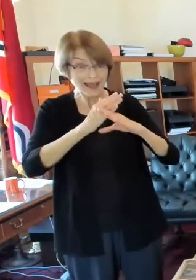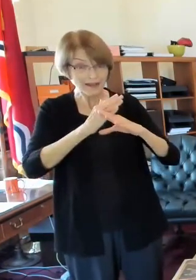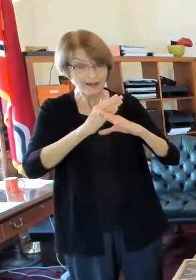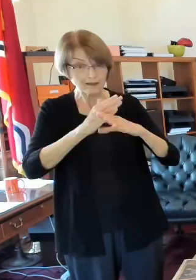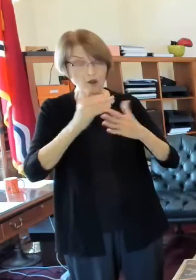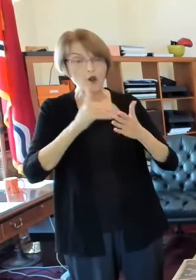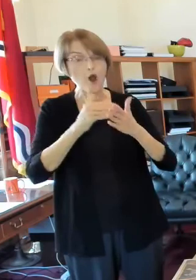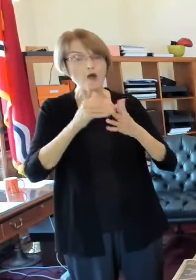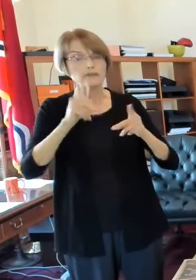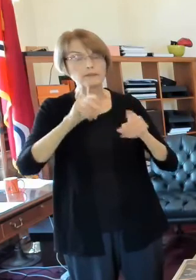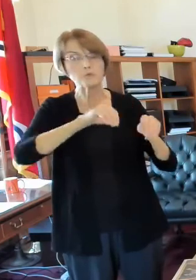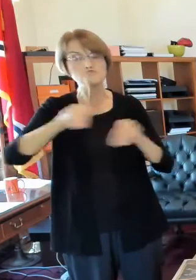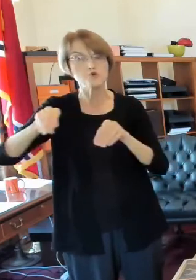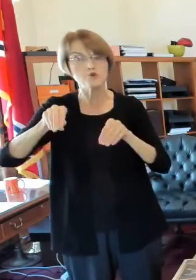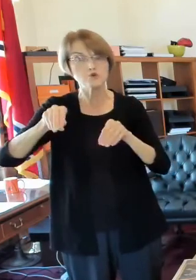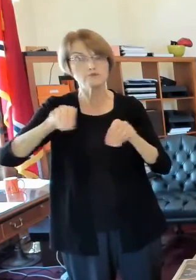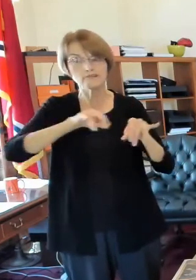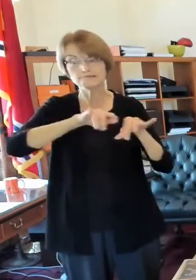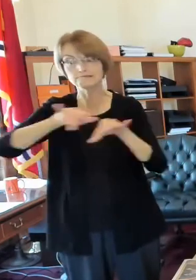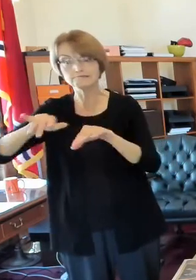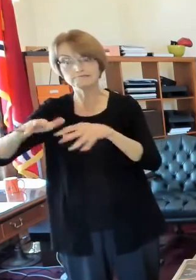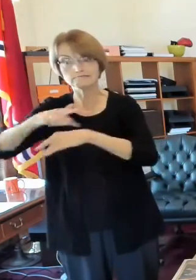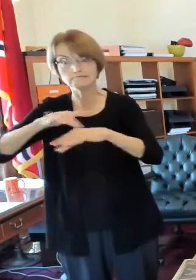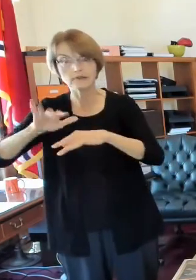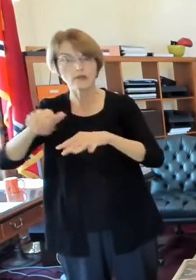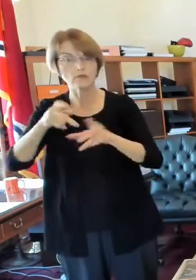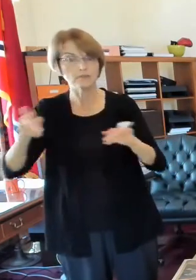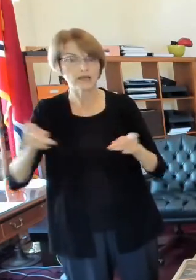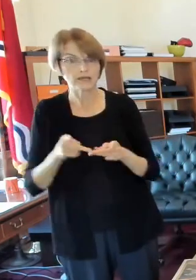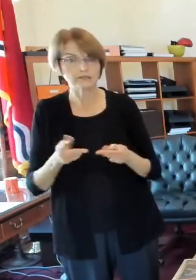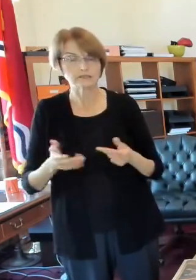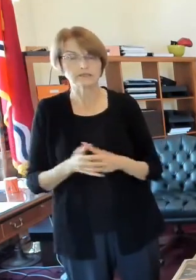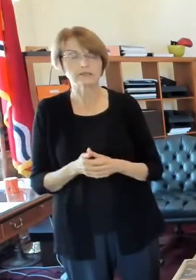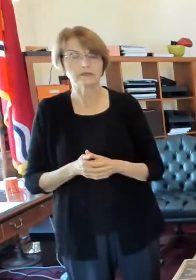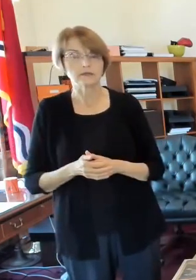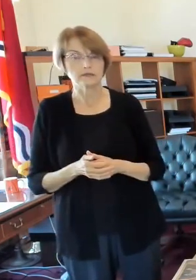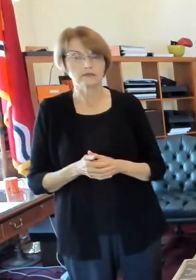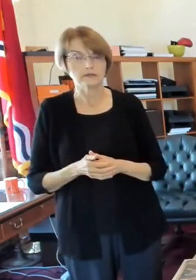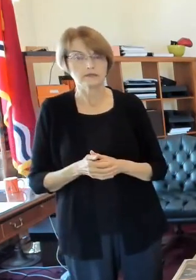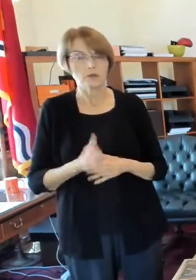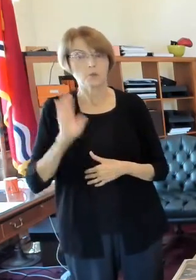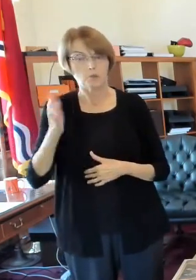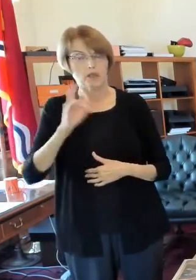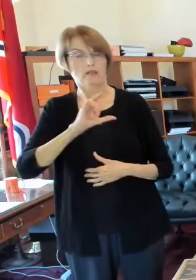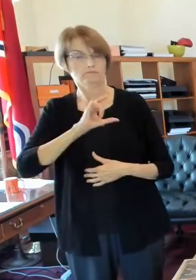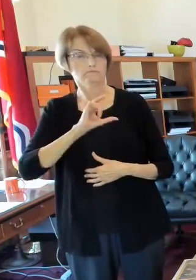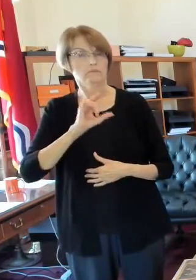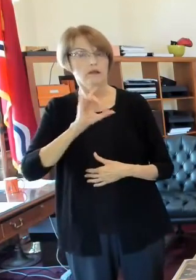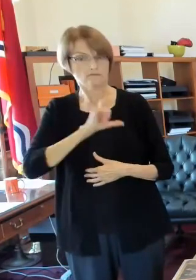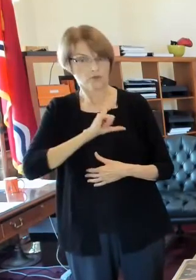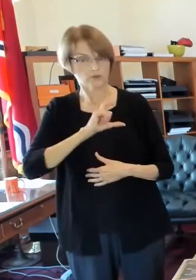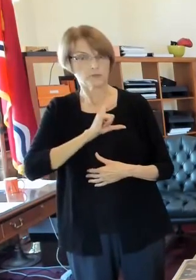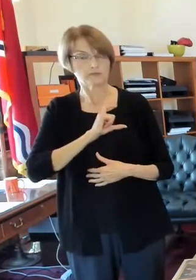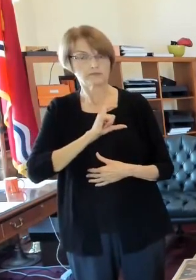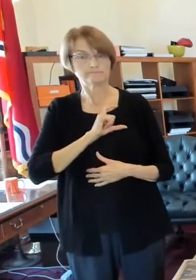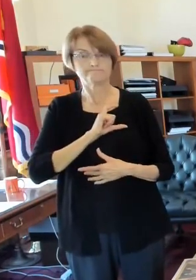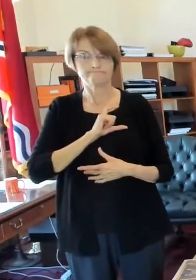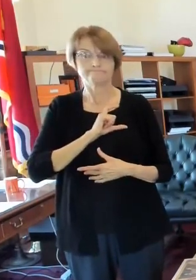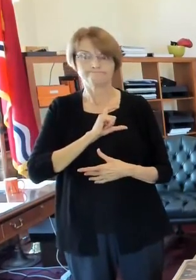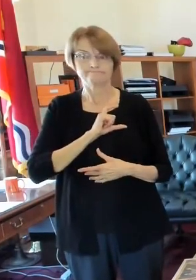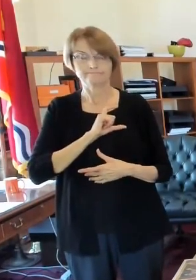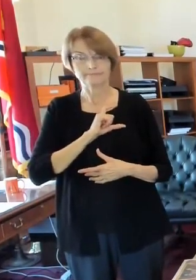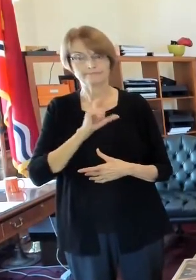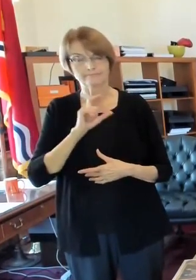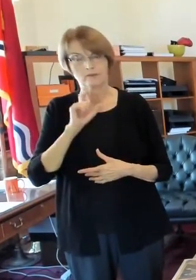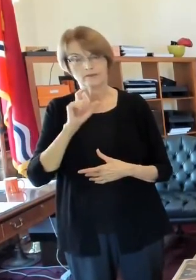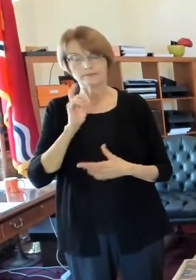often moves somewhere else. And so we will have law enforcement. I want to say plenty of law